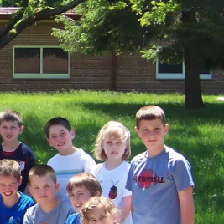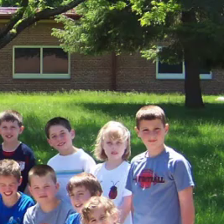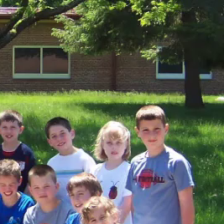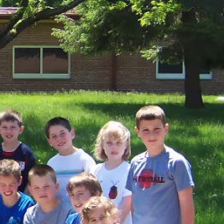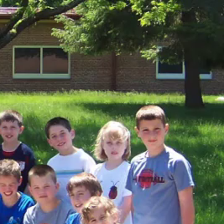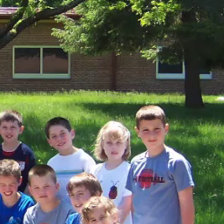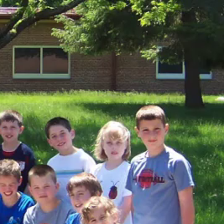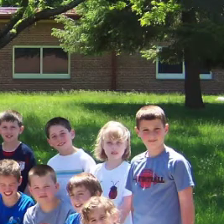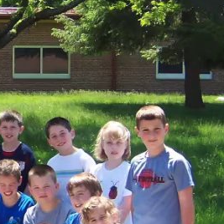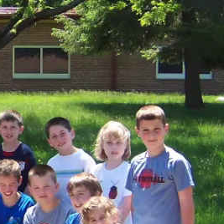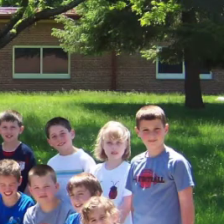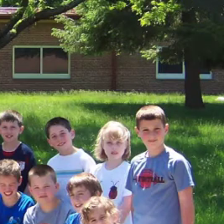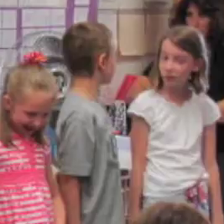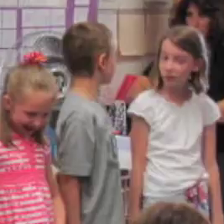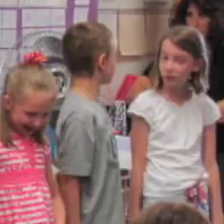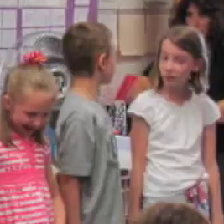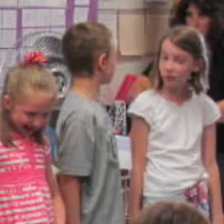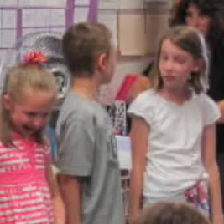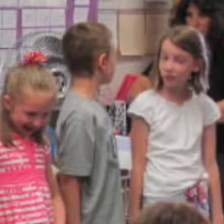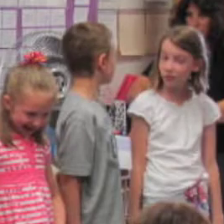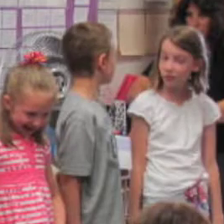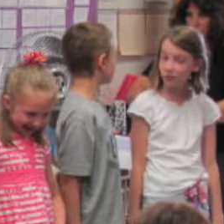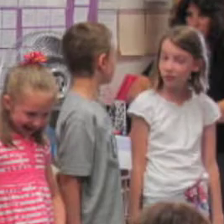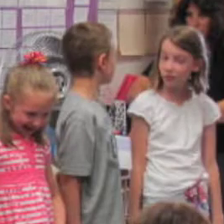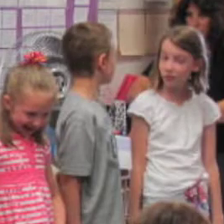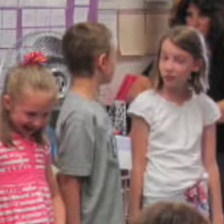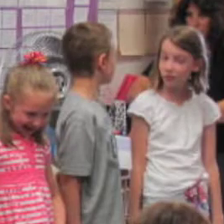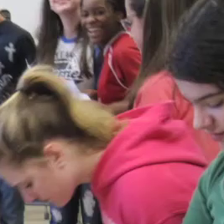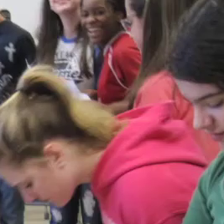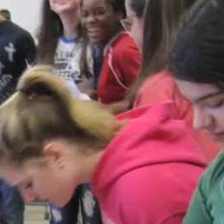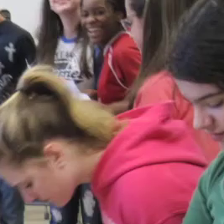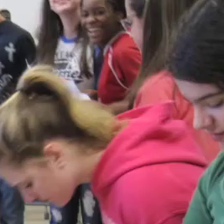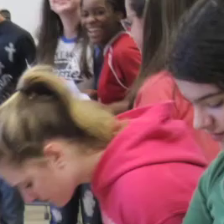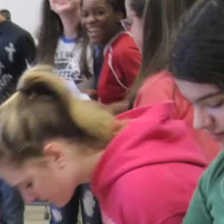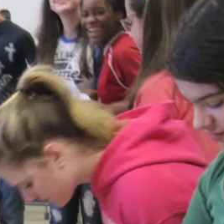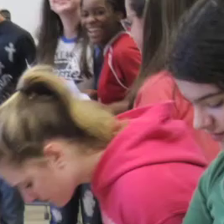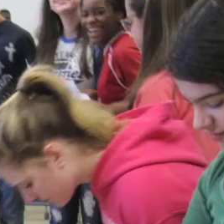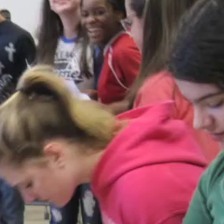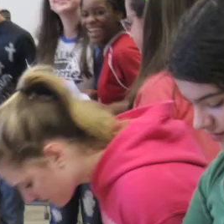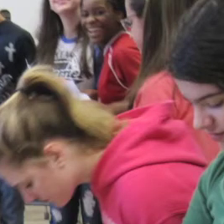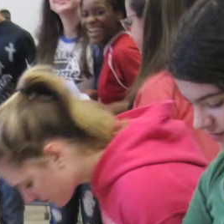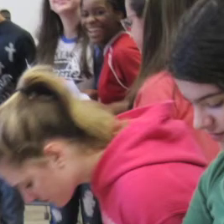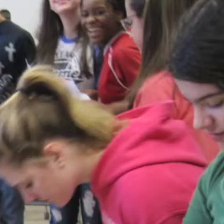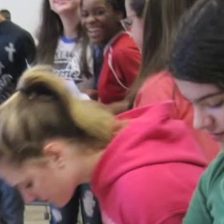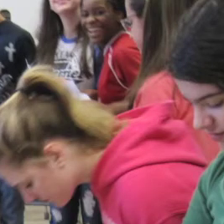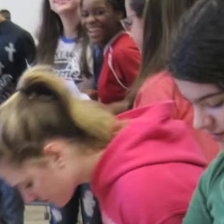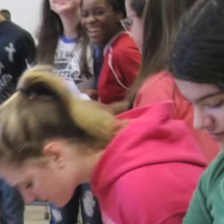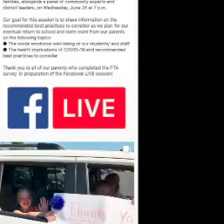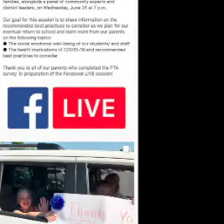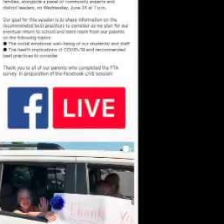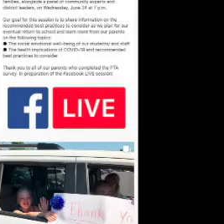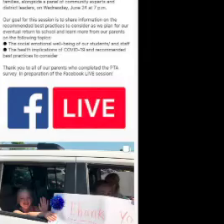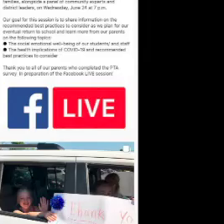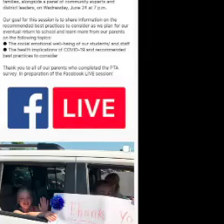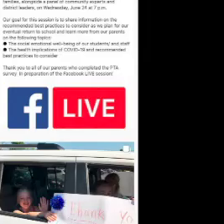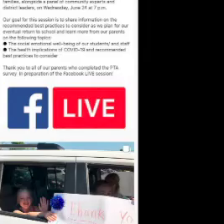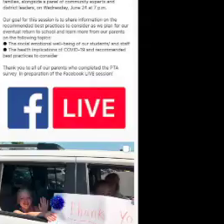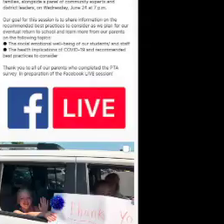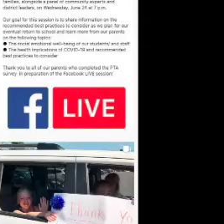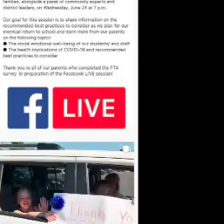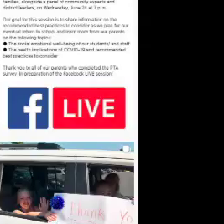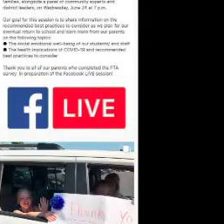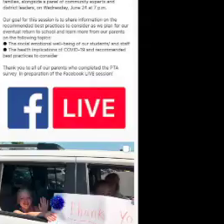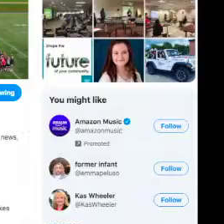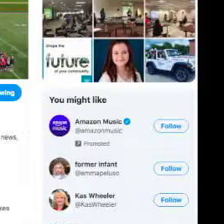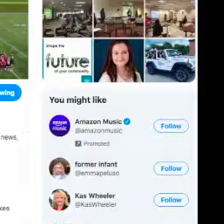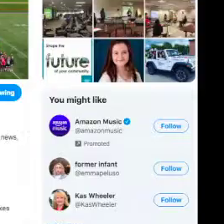Education. There's too many to mention for this very moment, but just follow a Thoroughbred Instagram